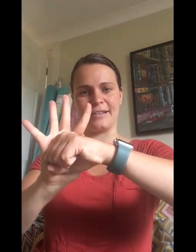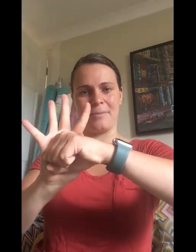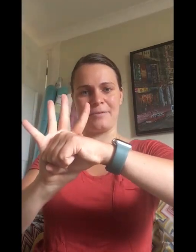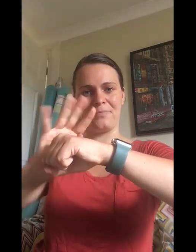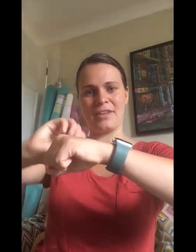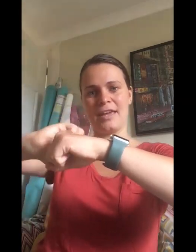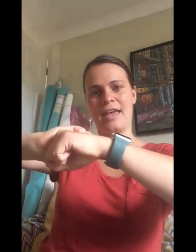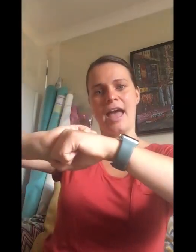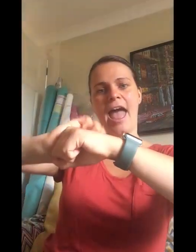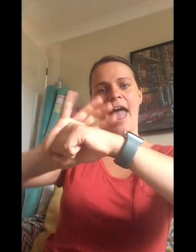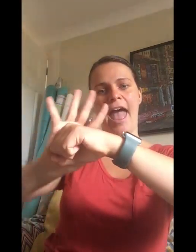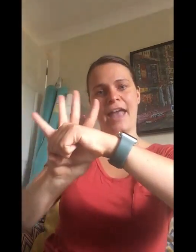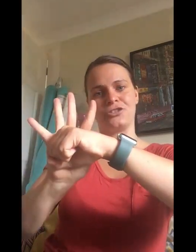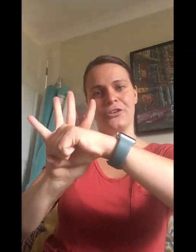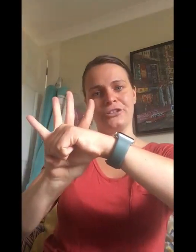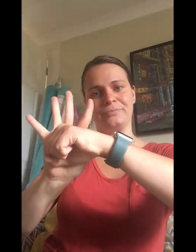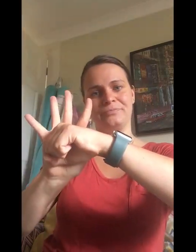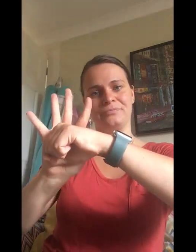up. Hedgehog.